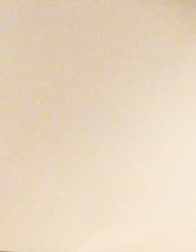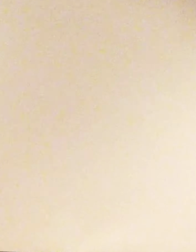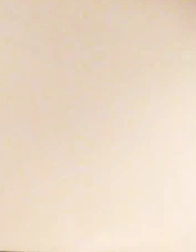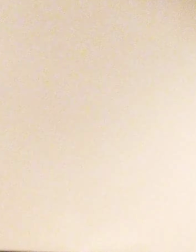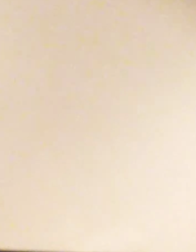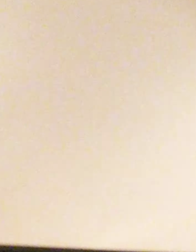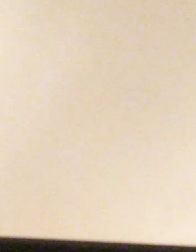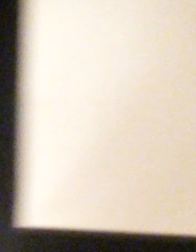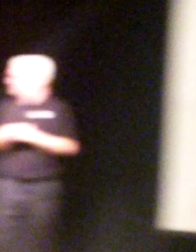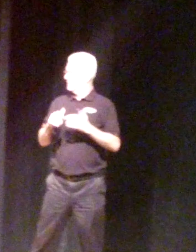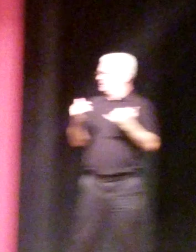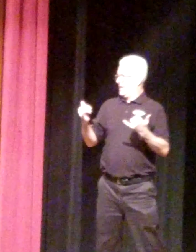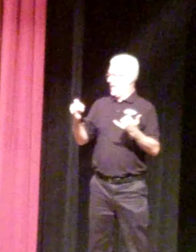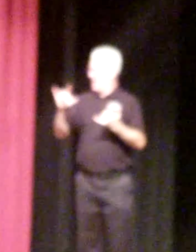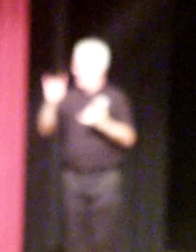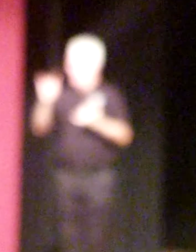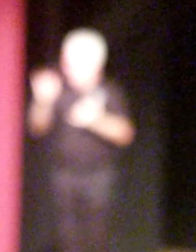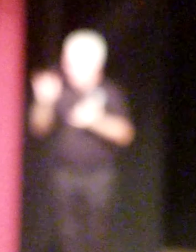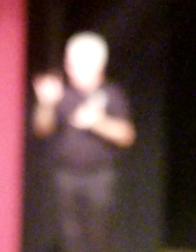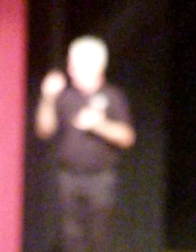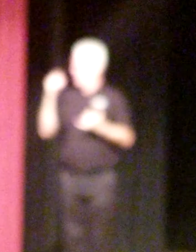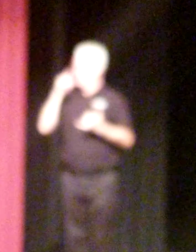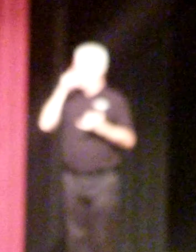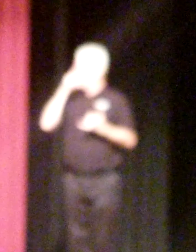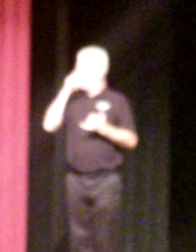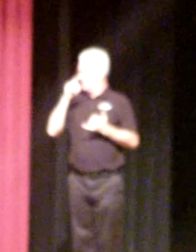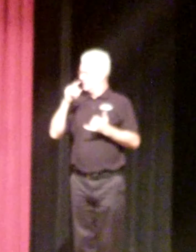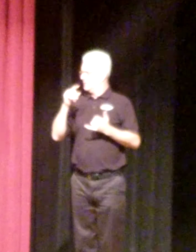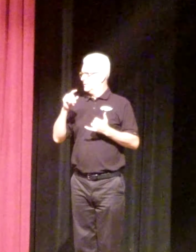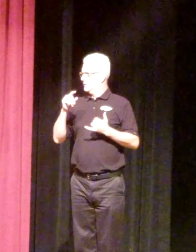years ago, like 20 years ago, and now 9% are deaf. What happened?